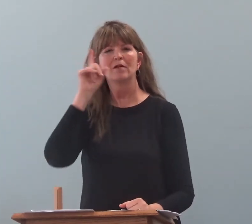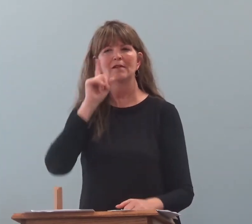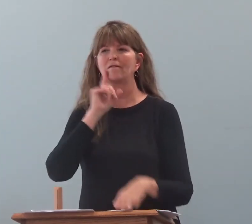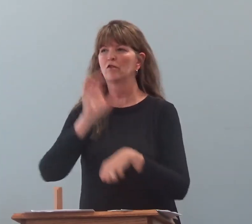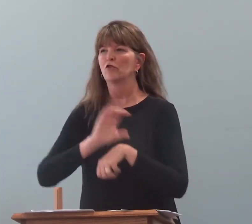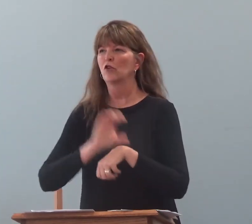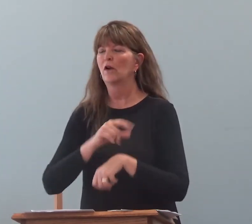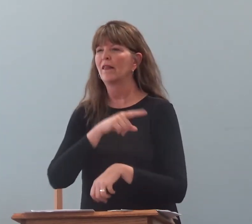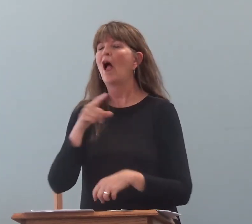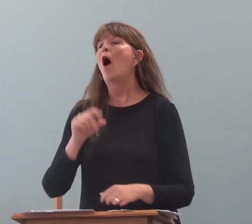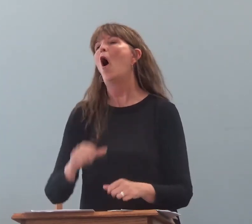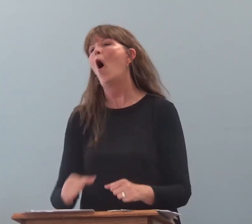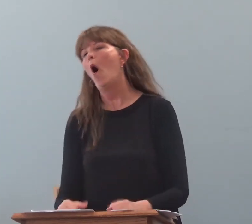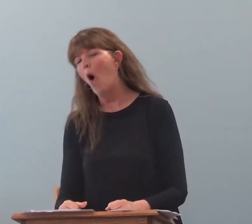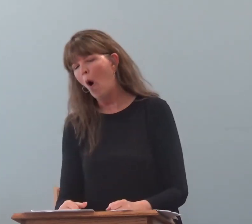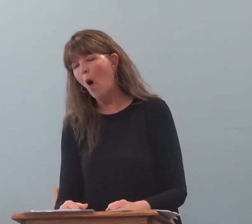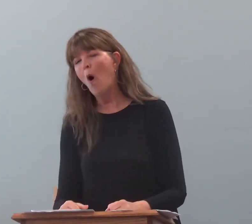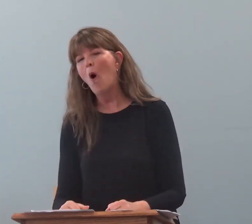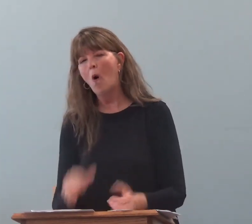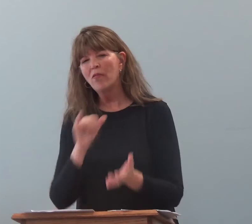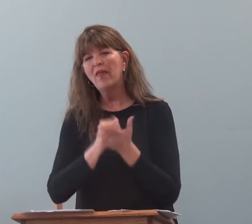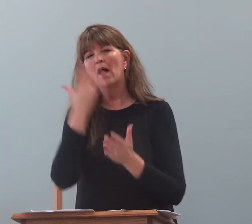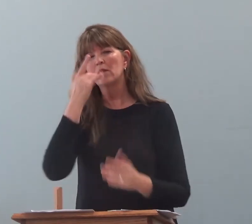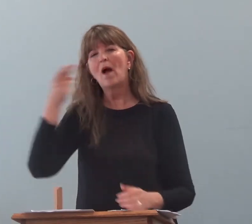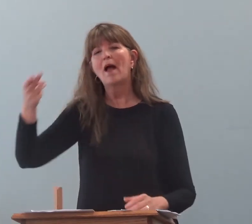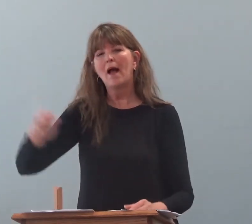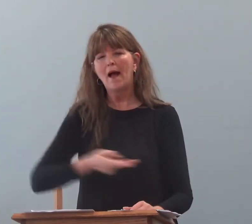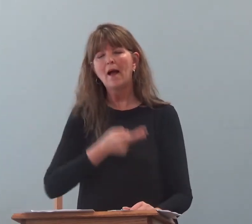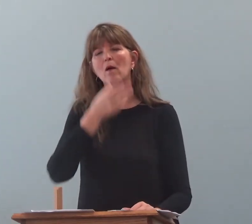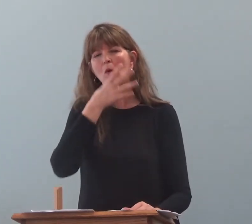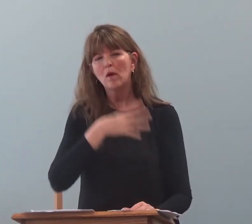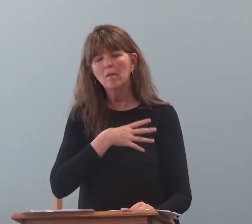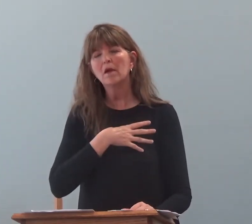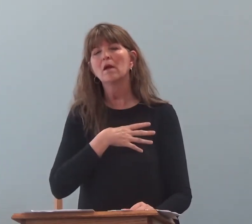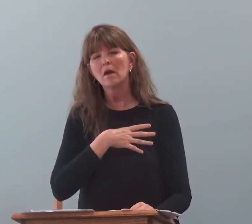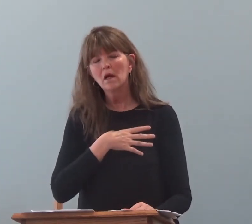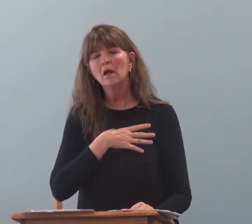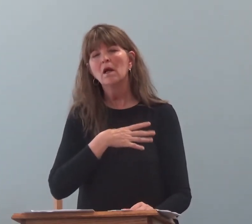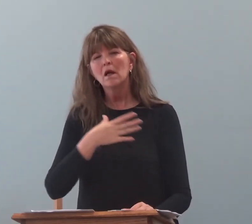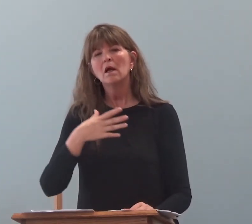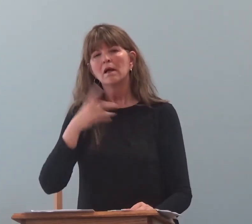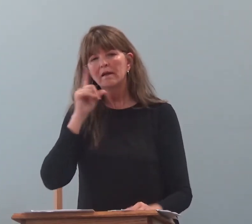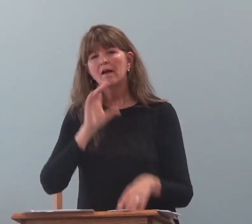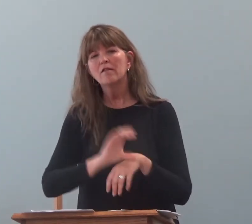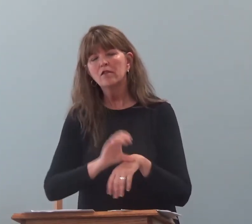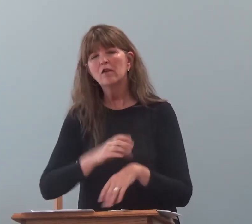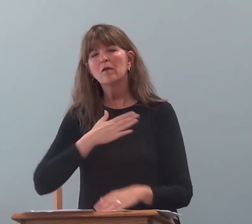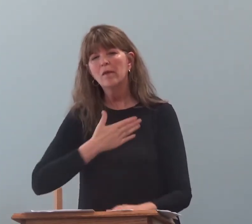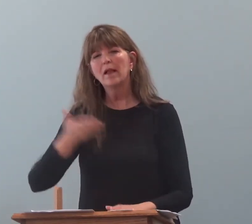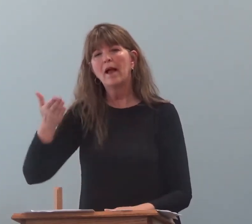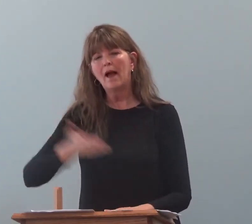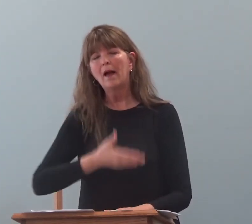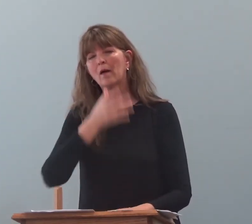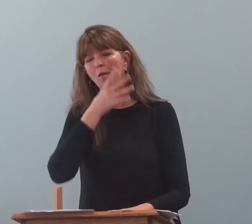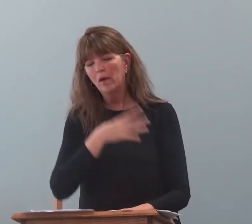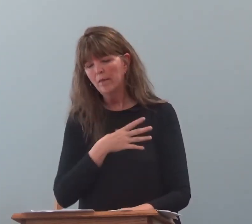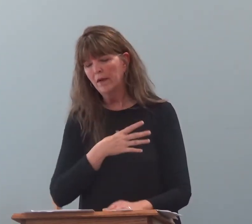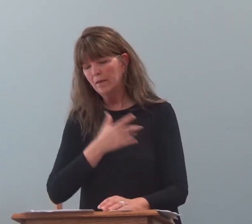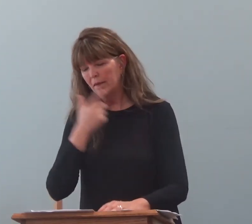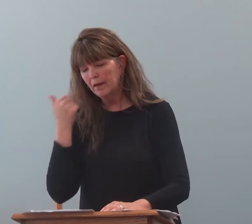said, she's a pastor of a deaf church. And then the response was, oh, well, that's why they hired a woman. It's a deaf church. Of course they would